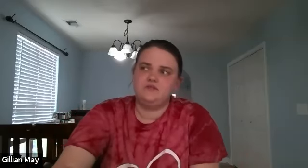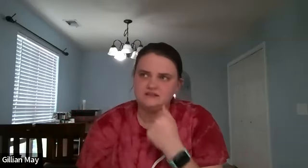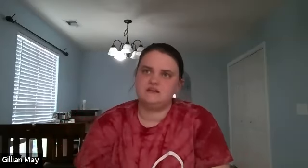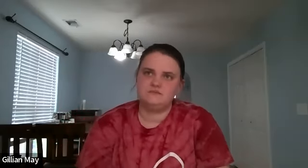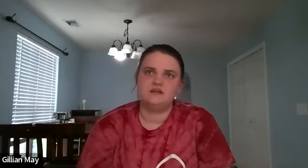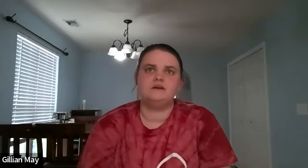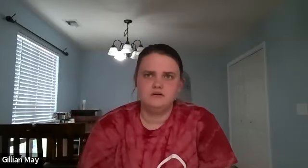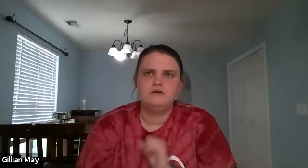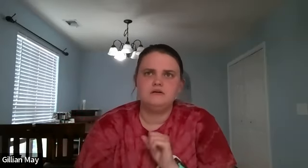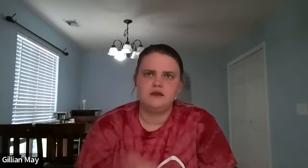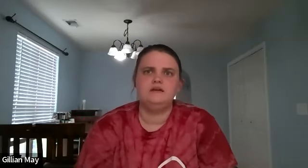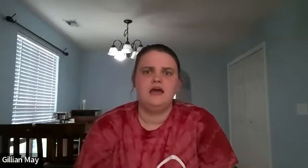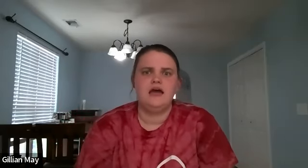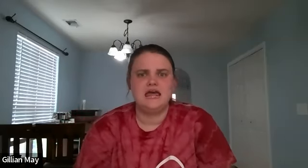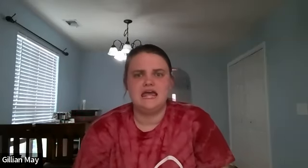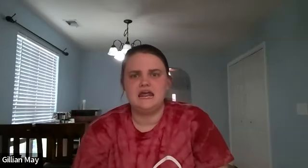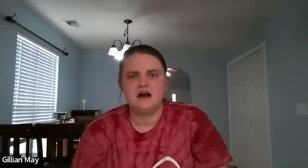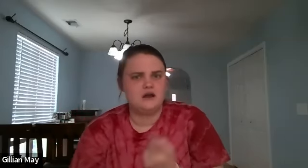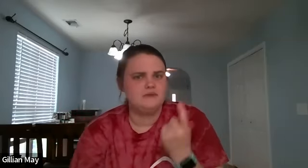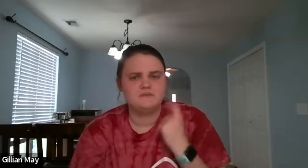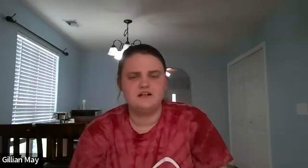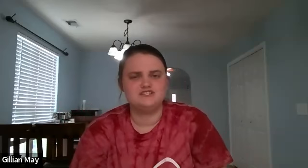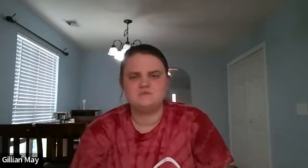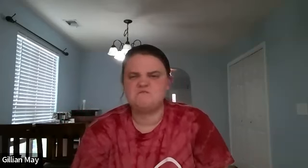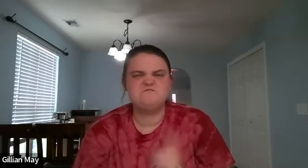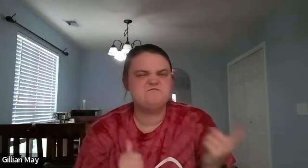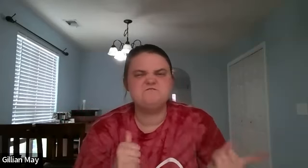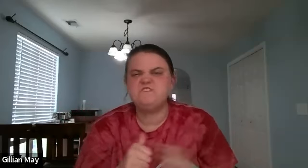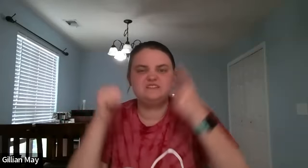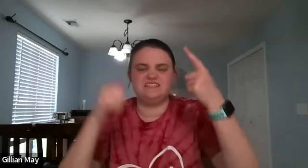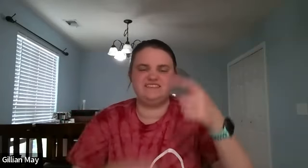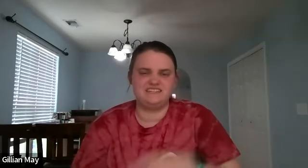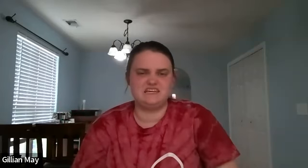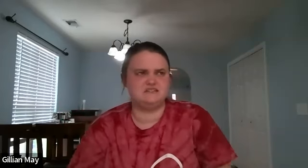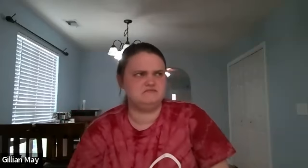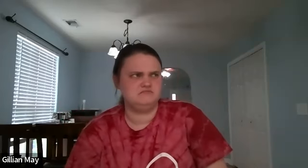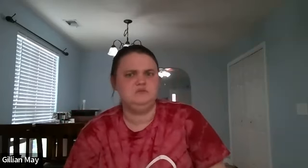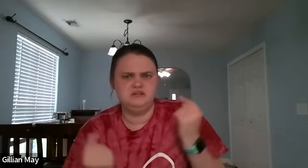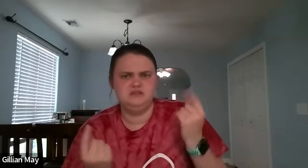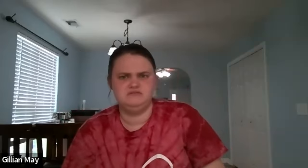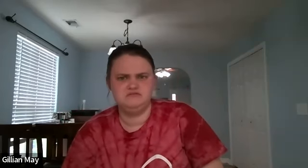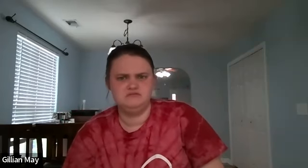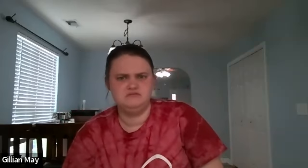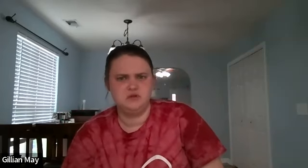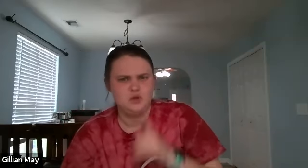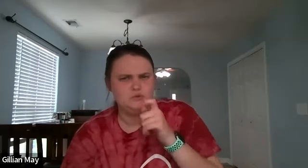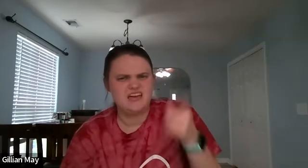be like telling me, and I'm like, oh, okay. And I'll come back in my classroom. The first thing the kids say is, what are you doing? Who was